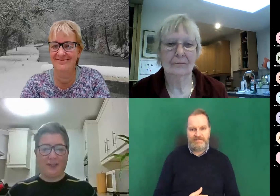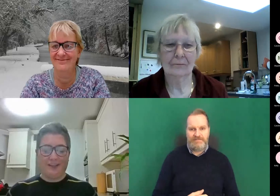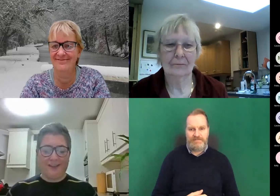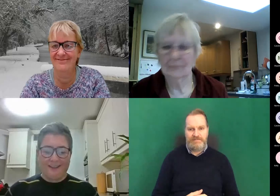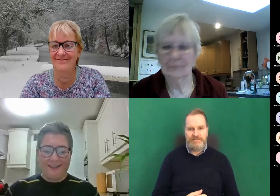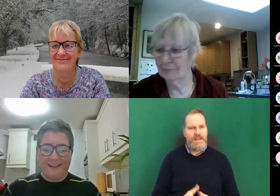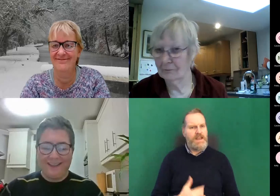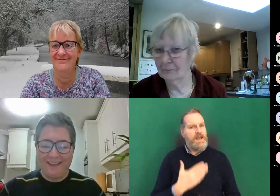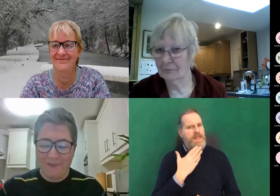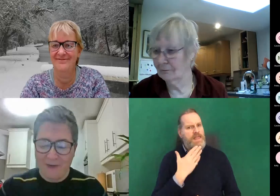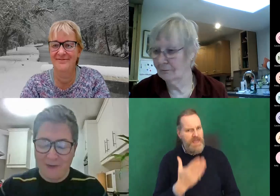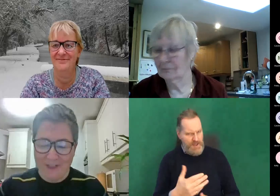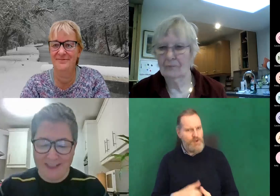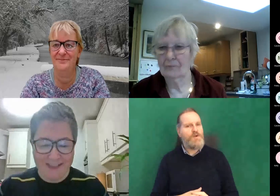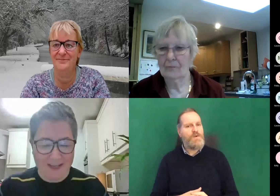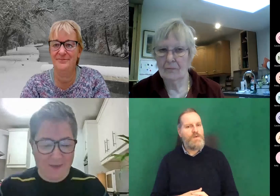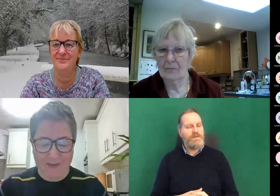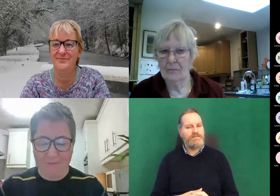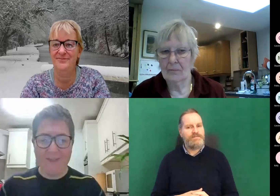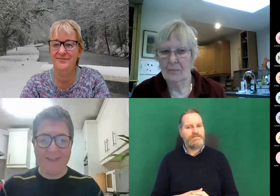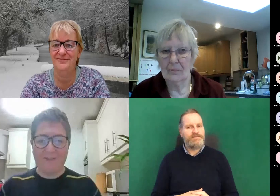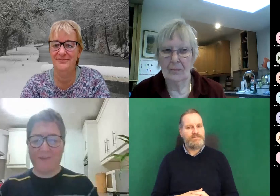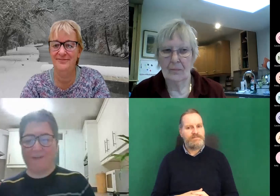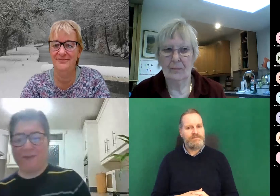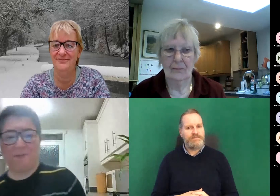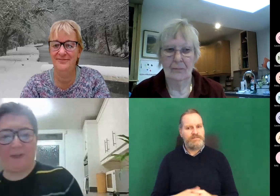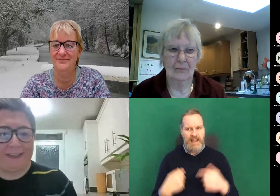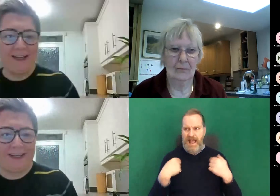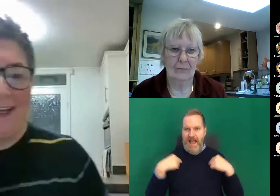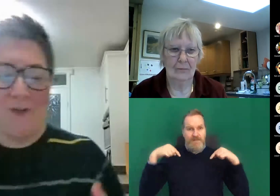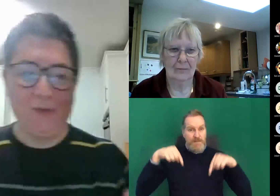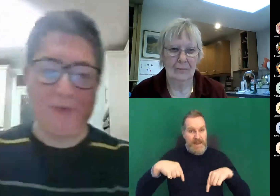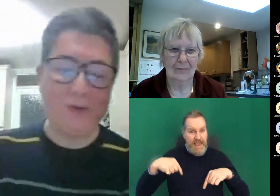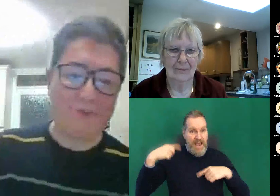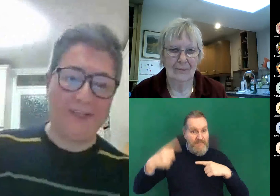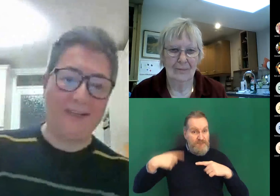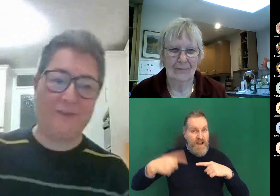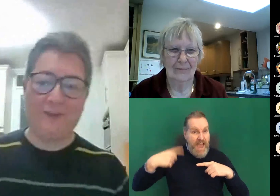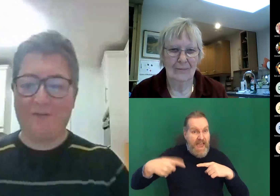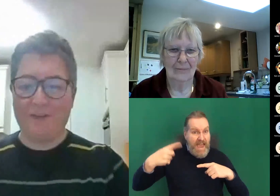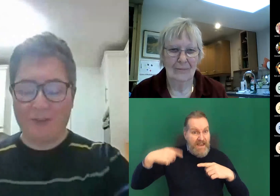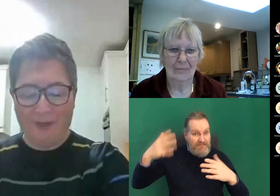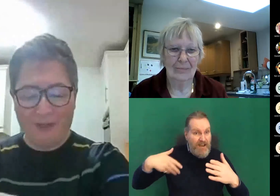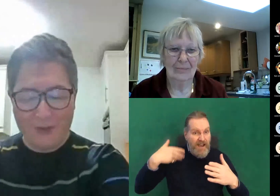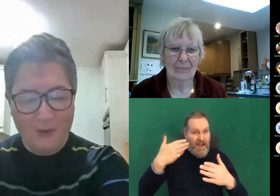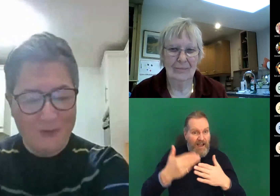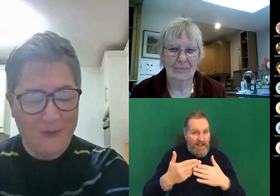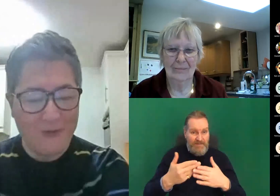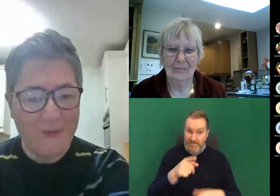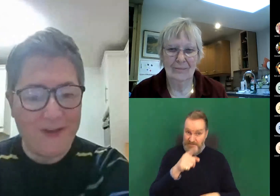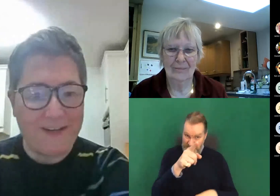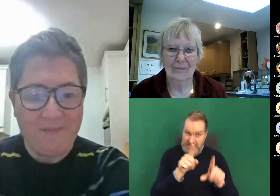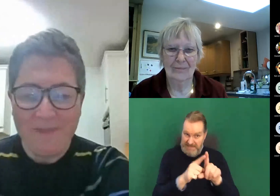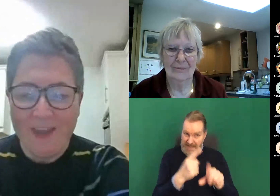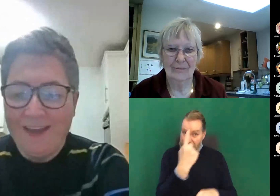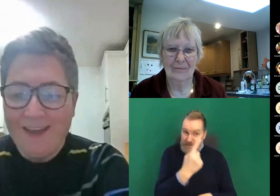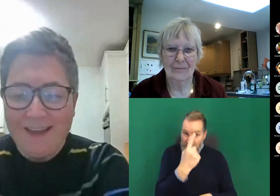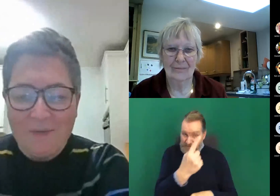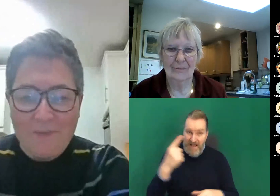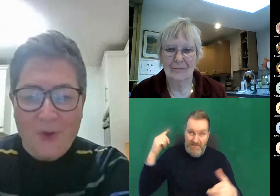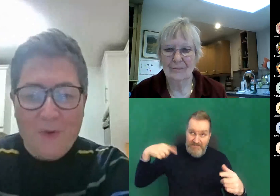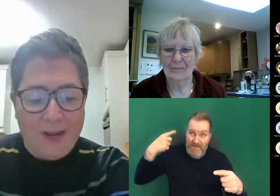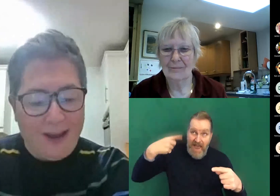Thank you very much, Jackie. I know you says I might have been here forever, but you've got to have been here forever as well to know